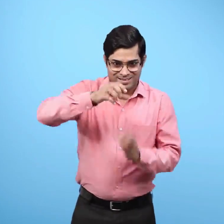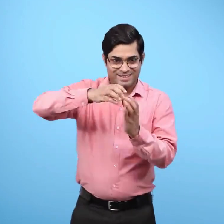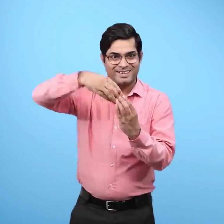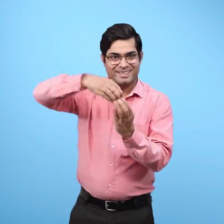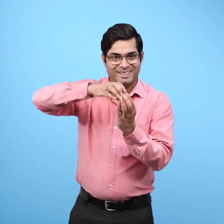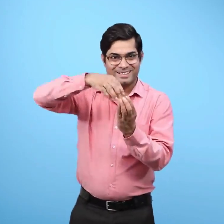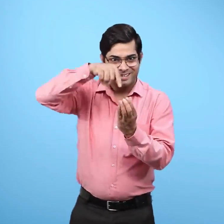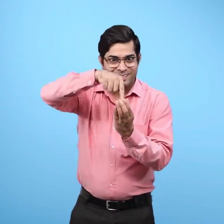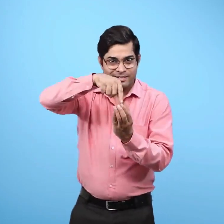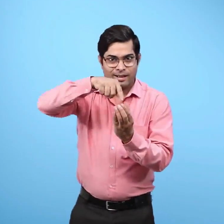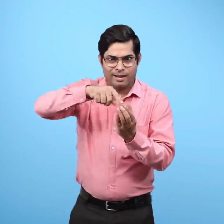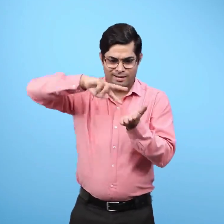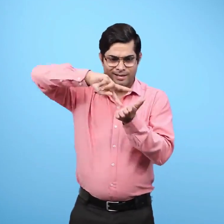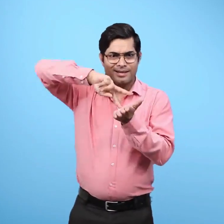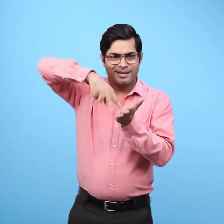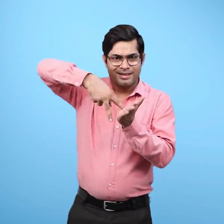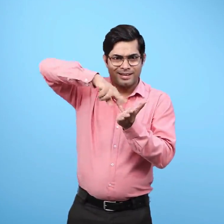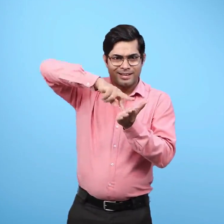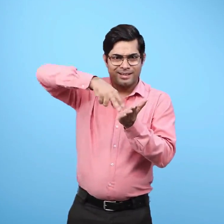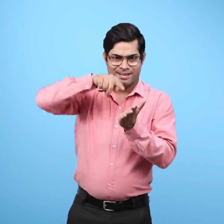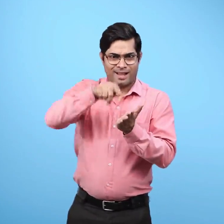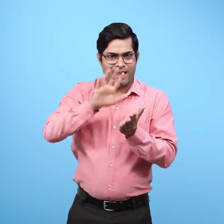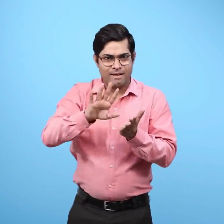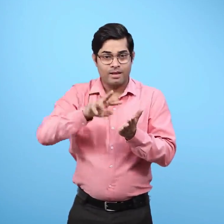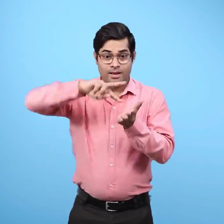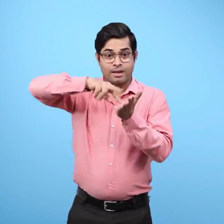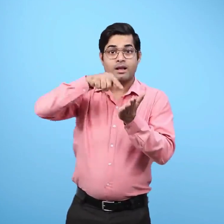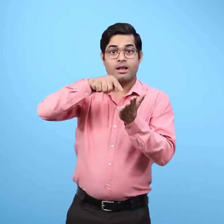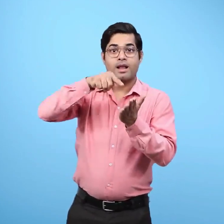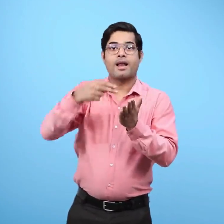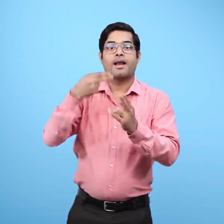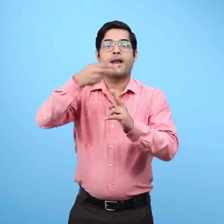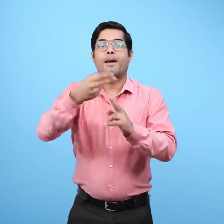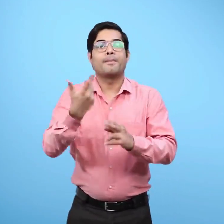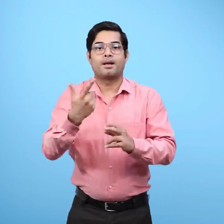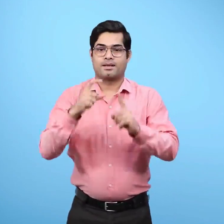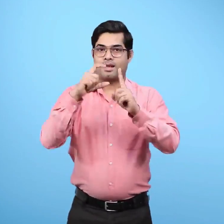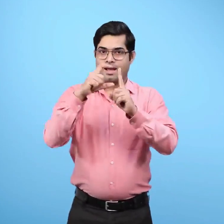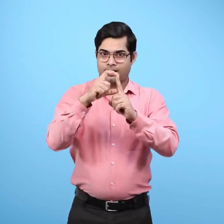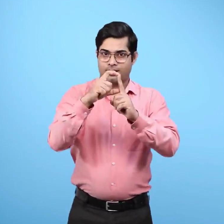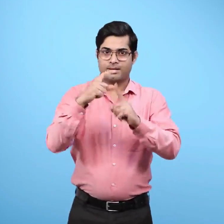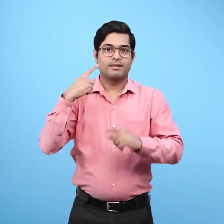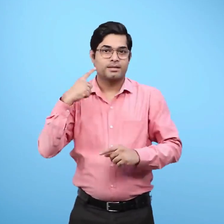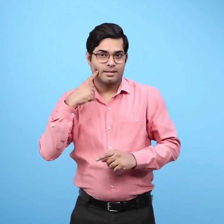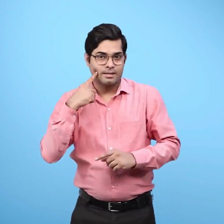you also have an angle tester in your geometry box. It is called a